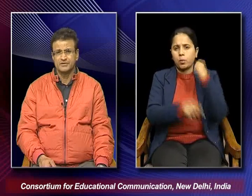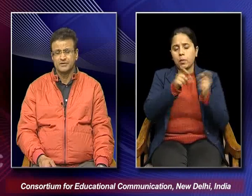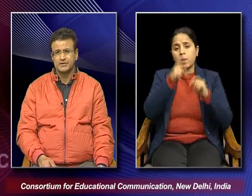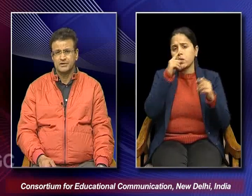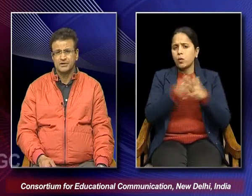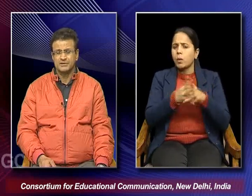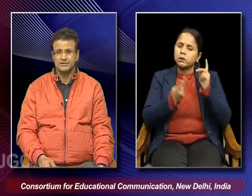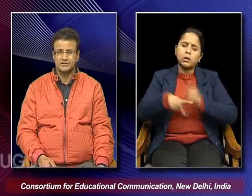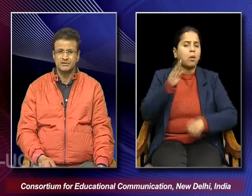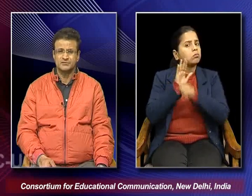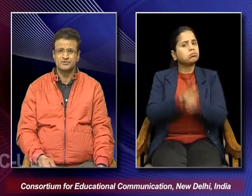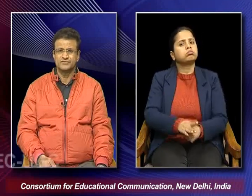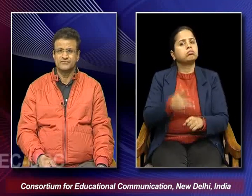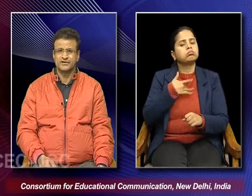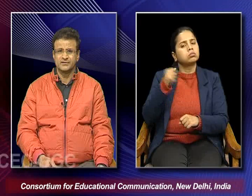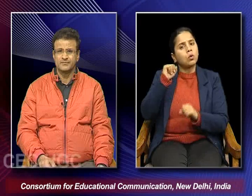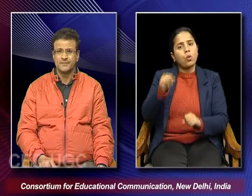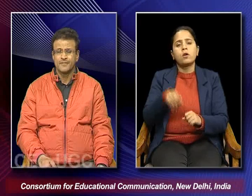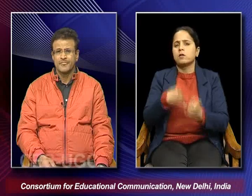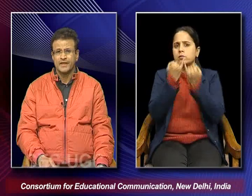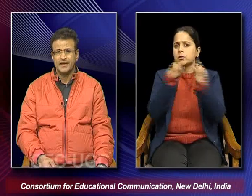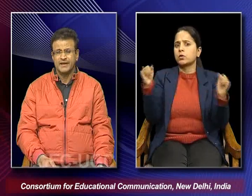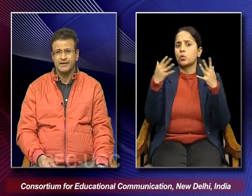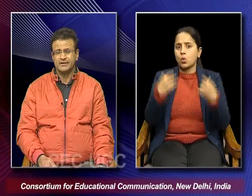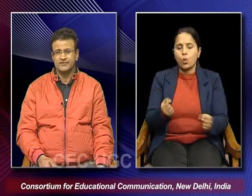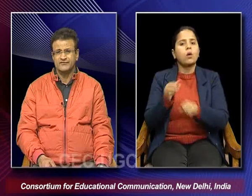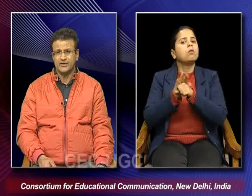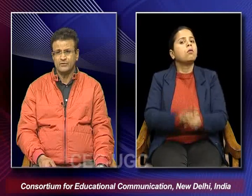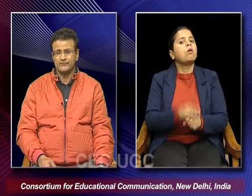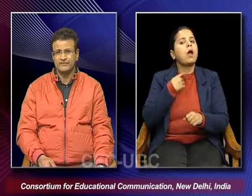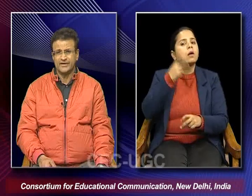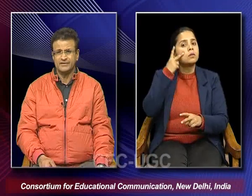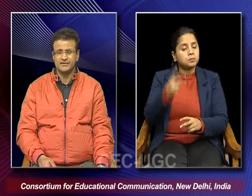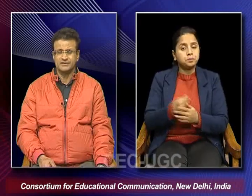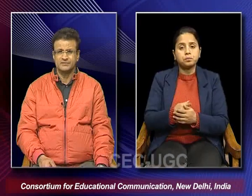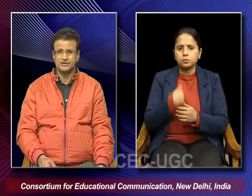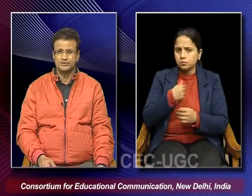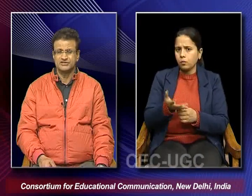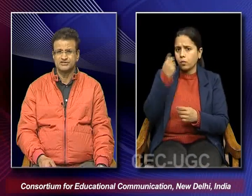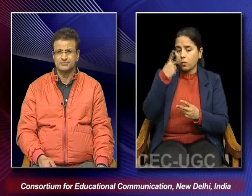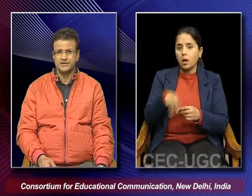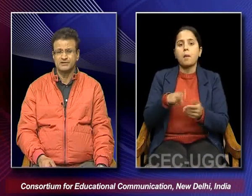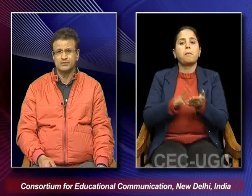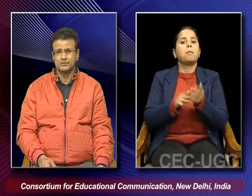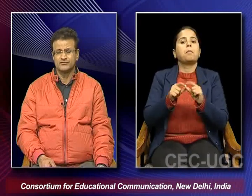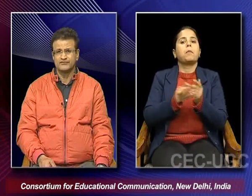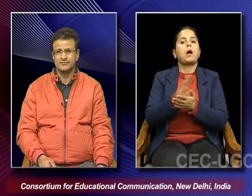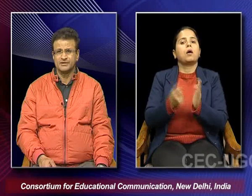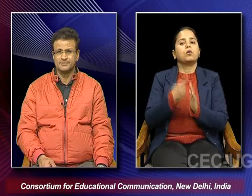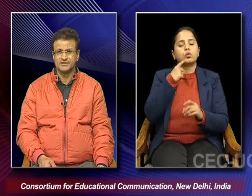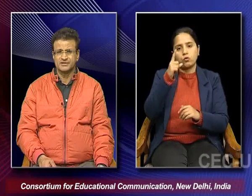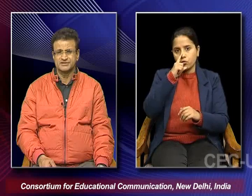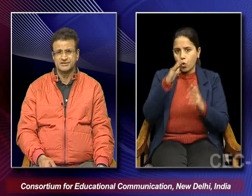women in terms of their freedom. And we find that the Madhuri Dixit played the role of the